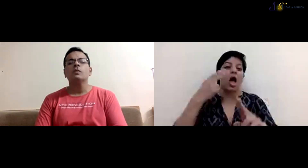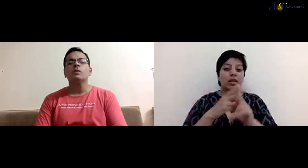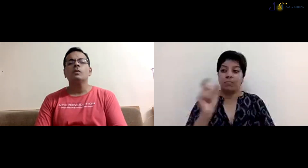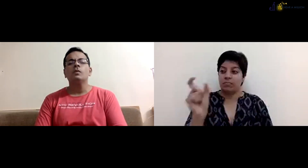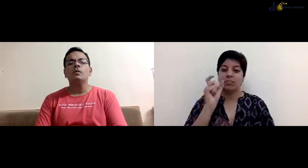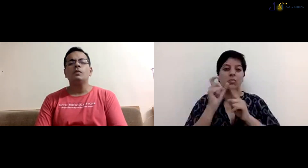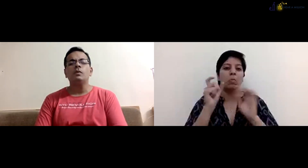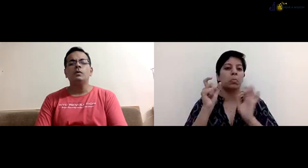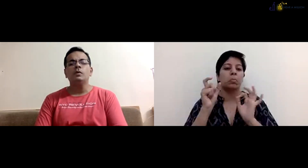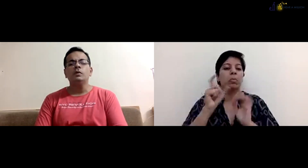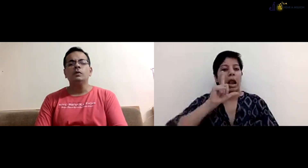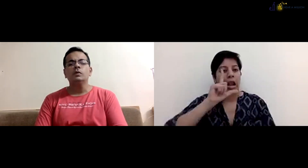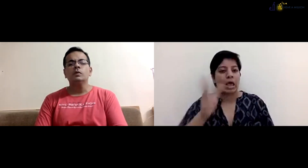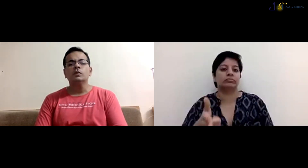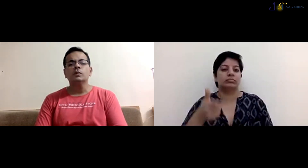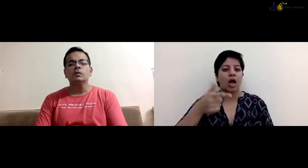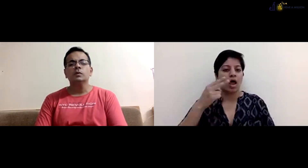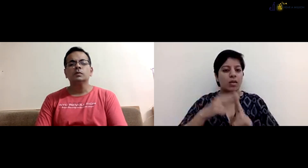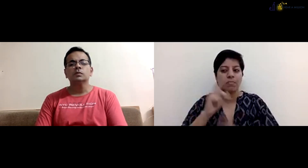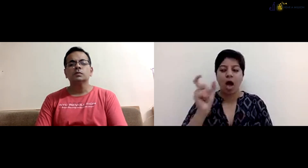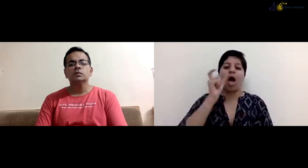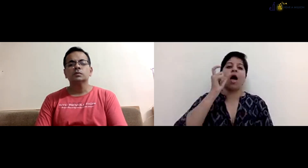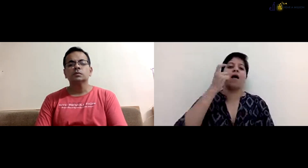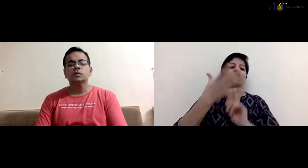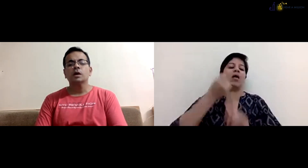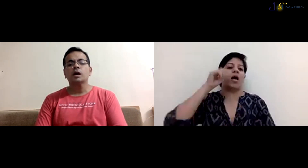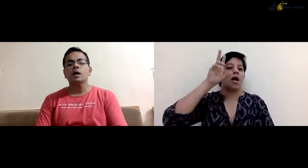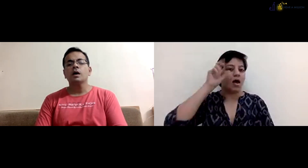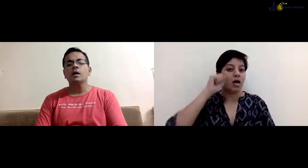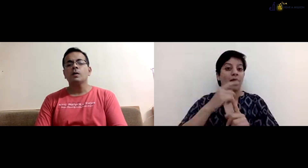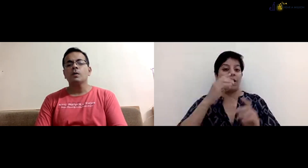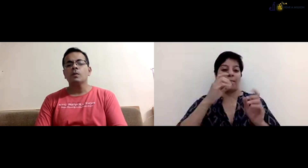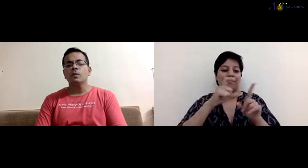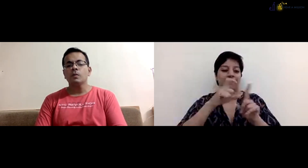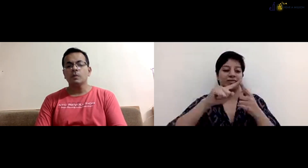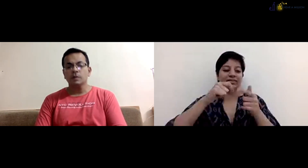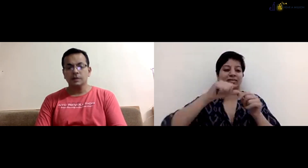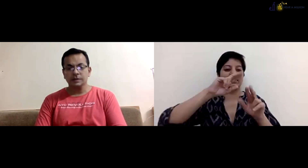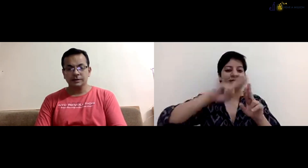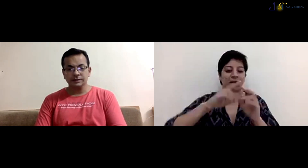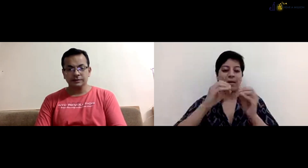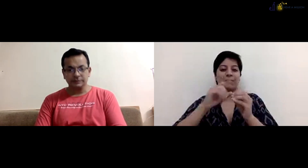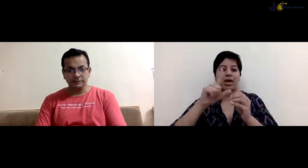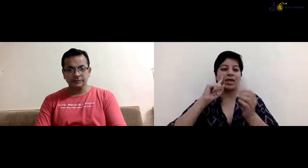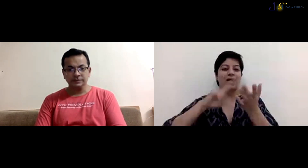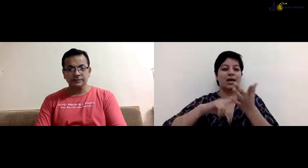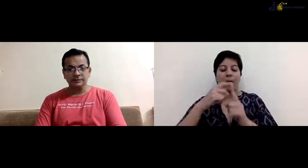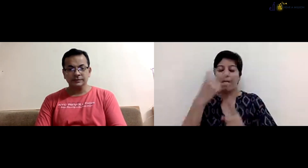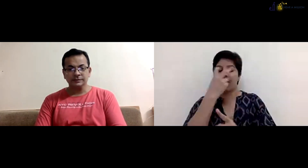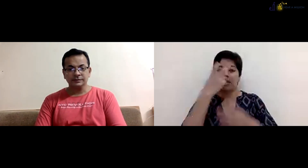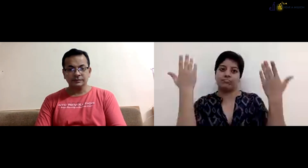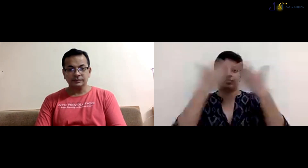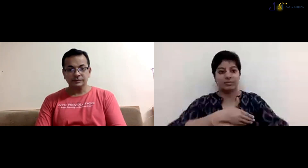things. I have to take a lot of time to explain all of the things to them. So later on, then we got to know that yeah, it's called